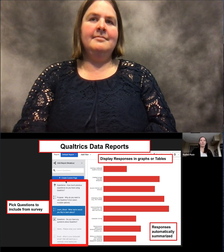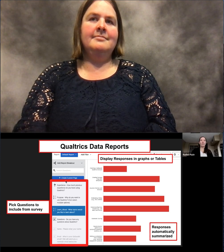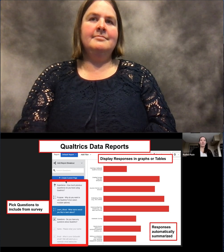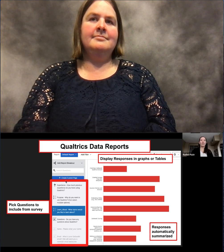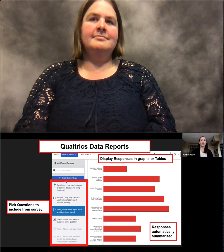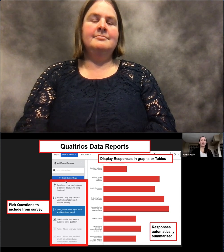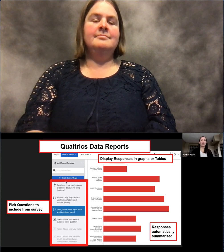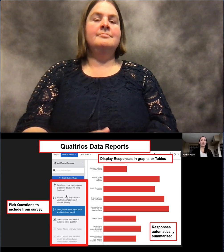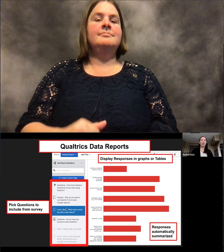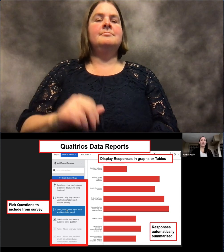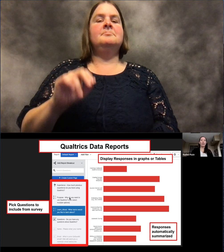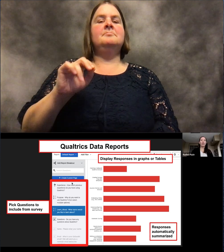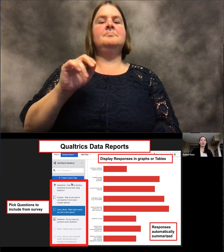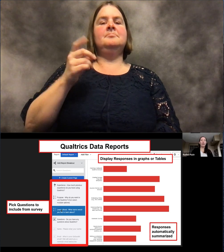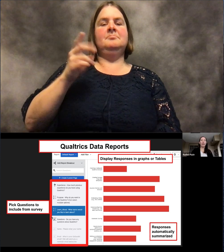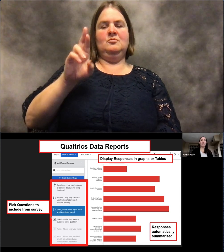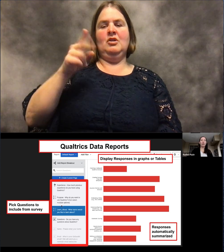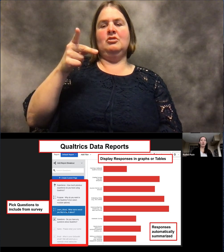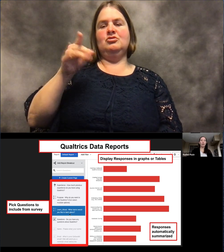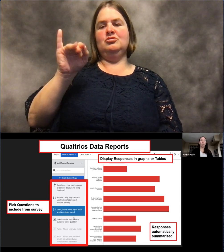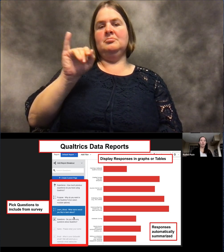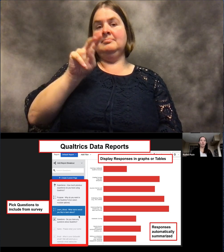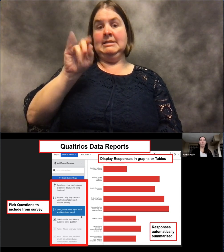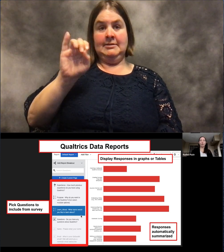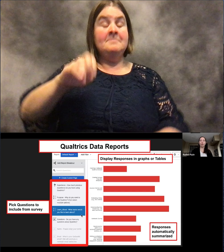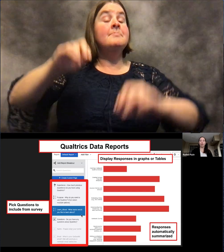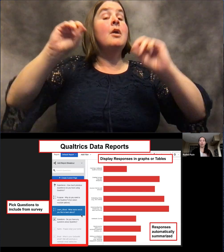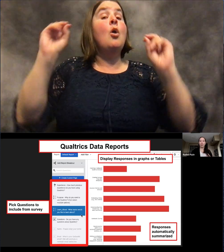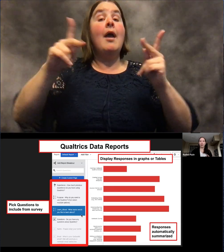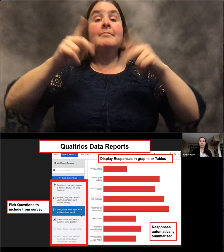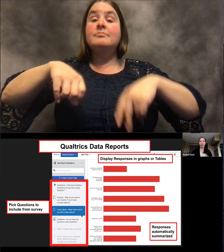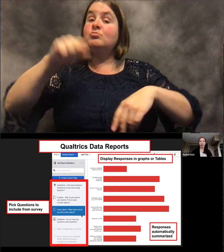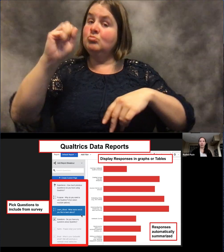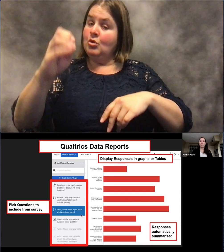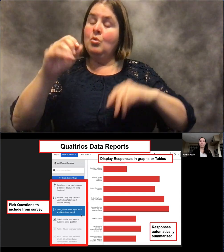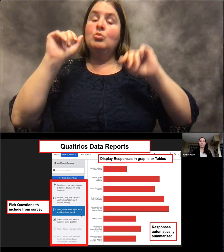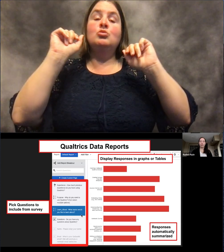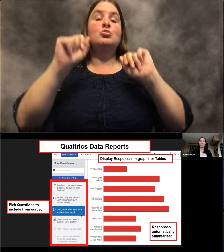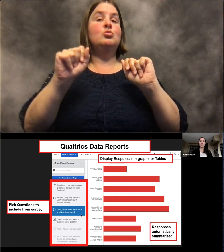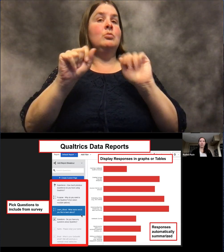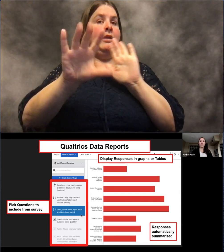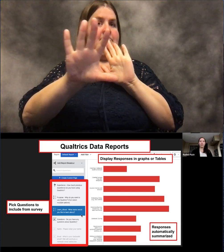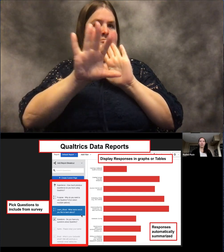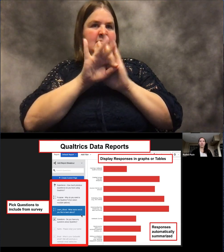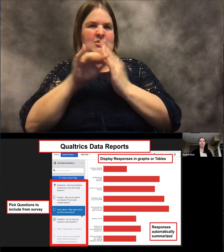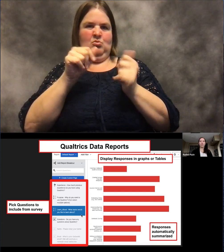Okay, so you can pick your questions to include from your survey.